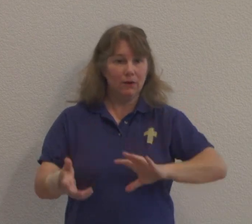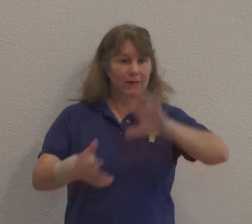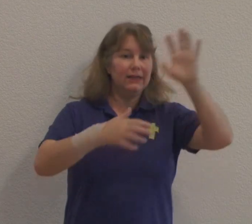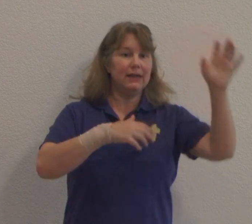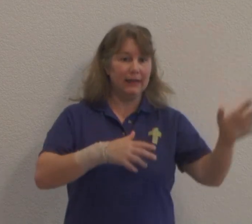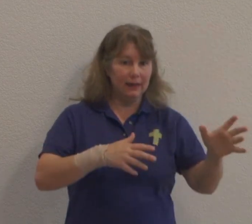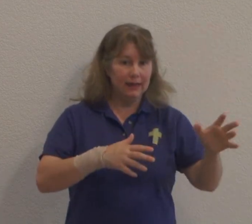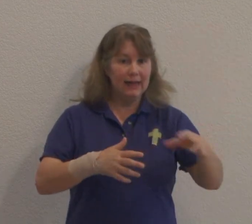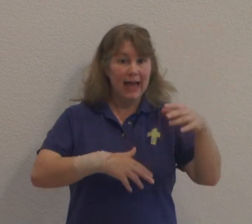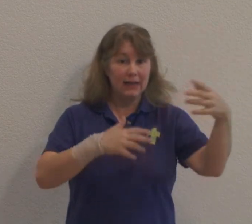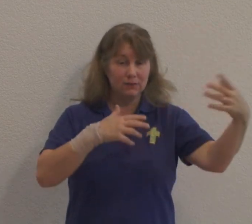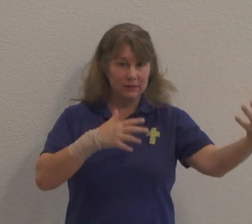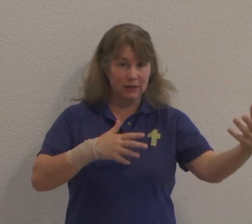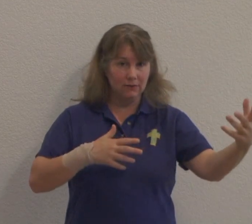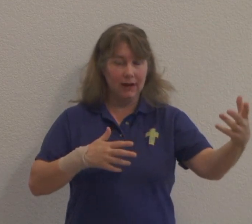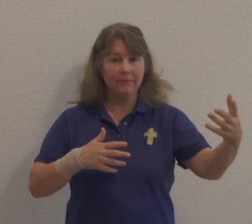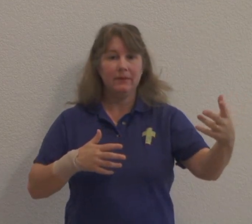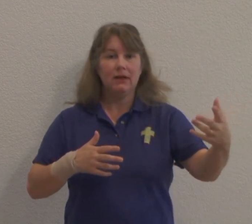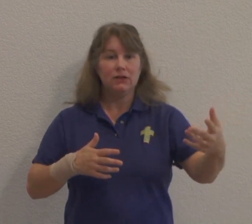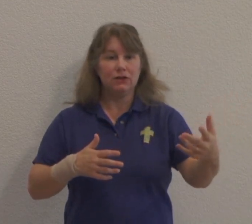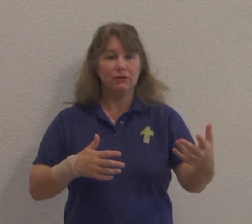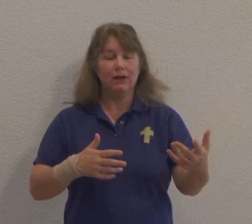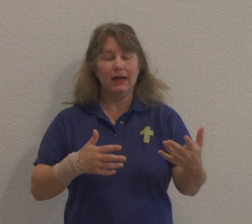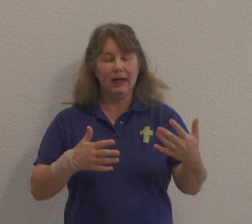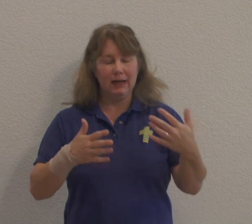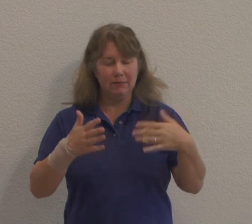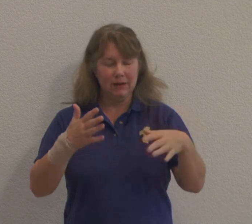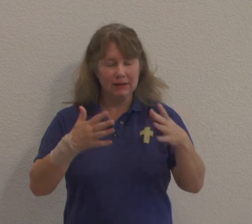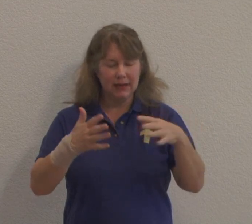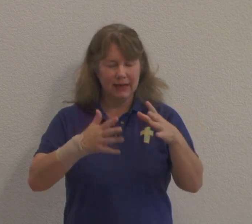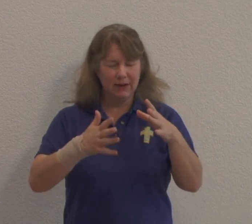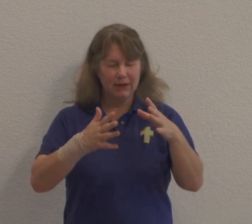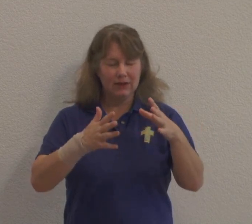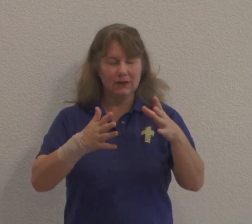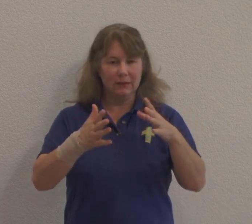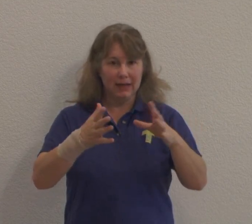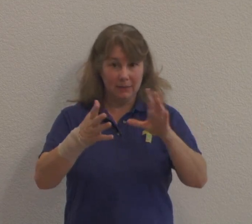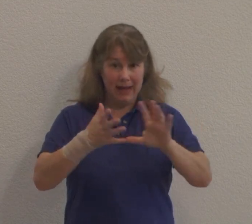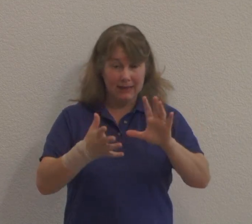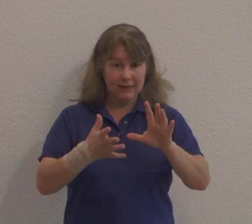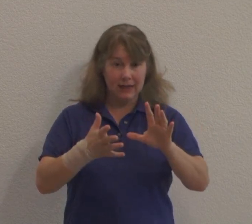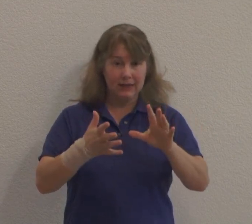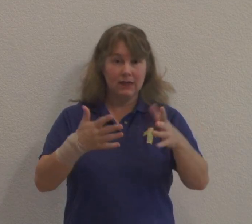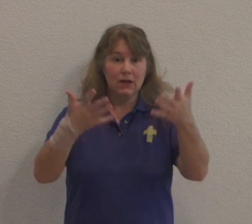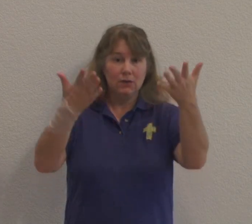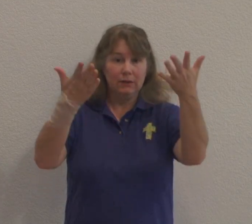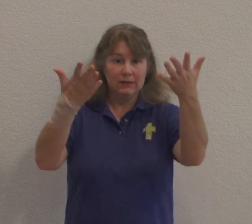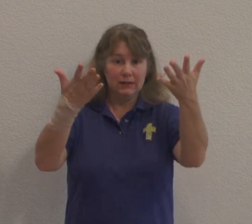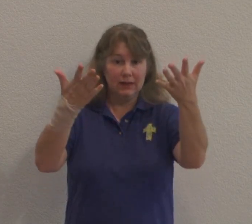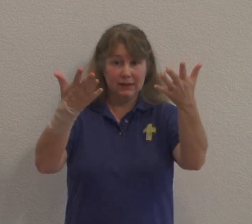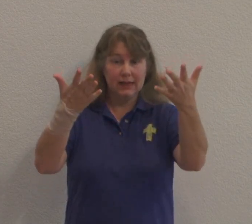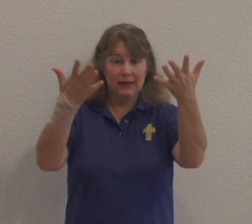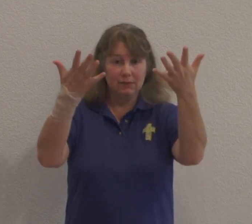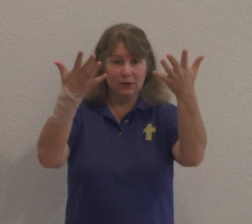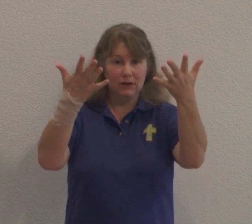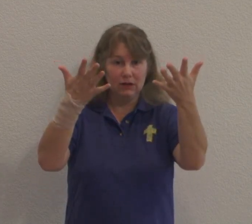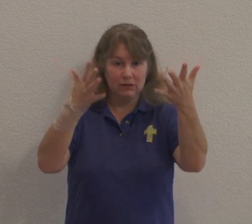already done it. He has risen, right? So in sign language, to make it a past tense, in this case, we're going to use the